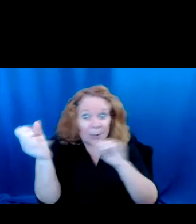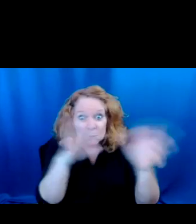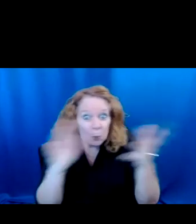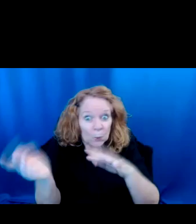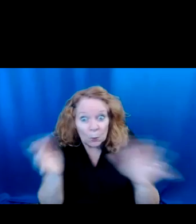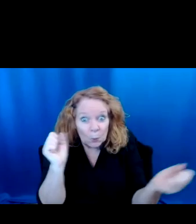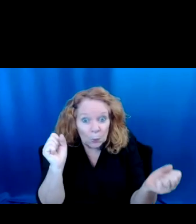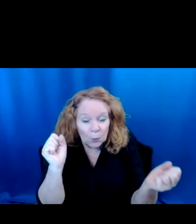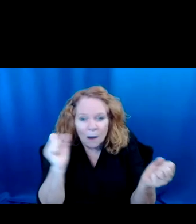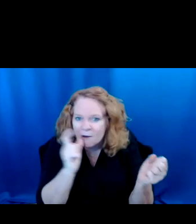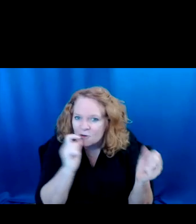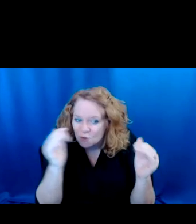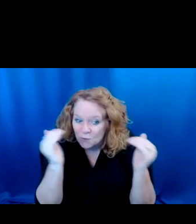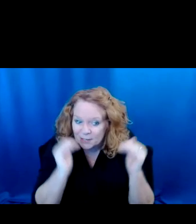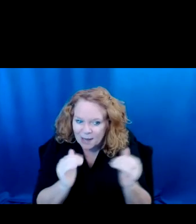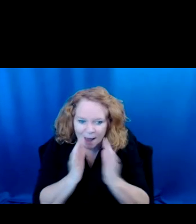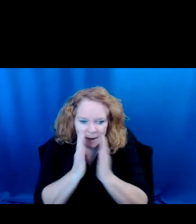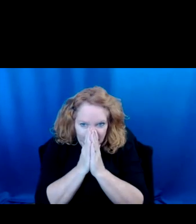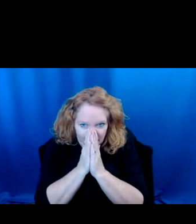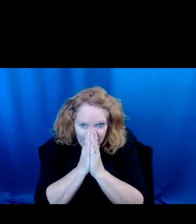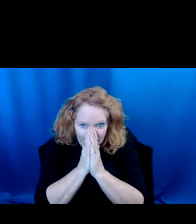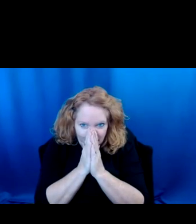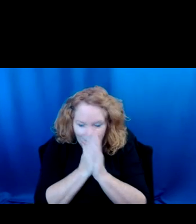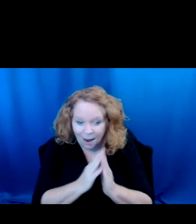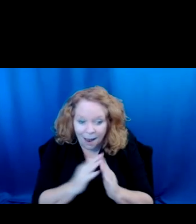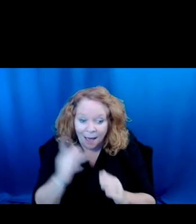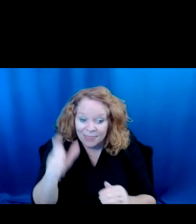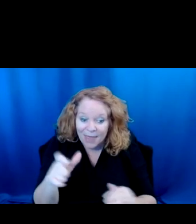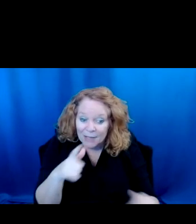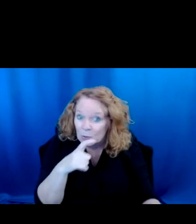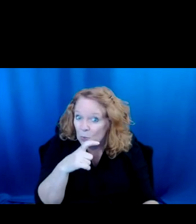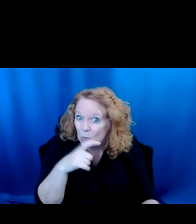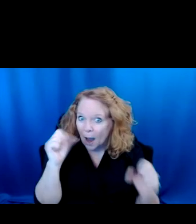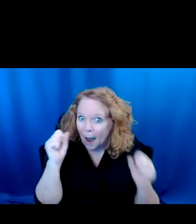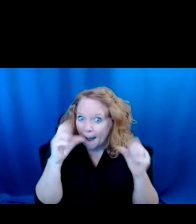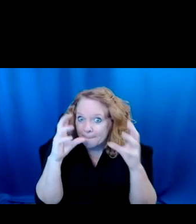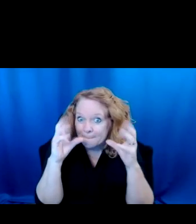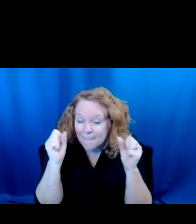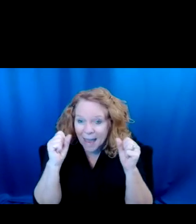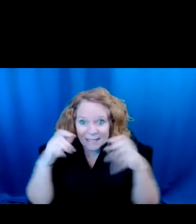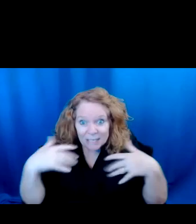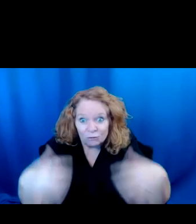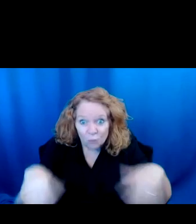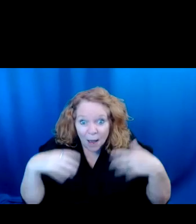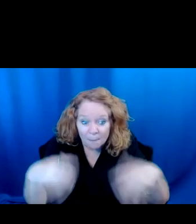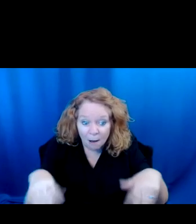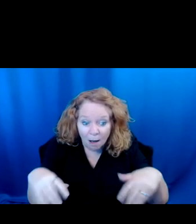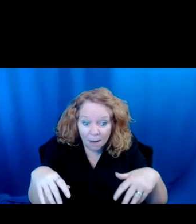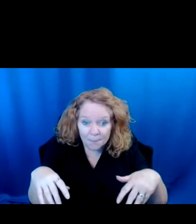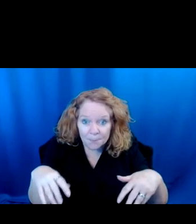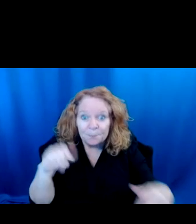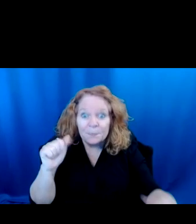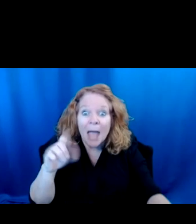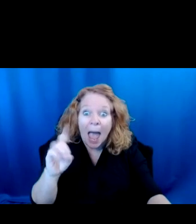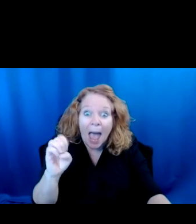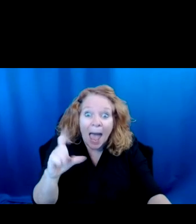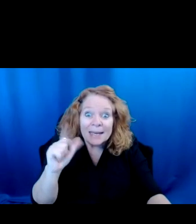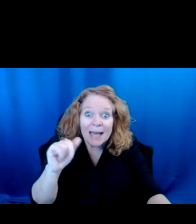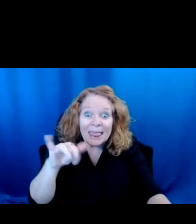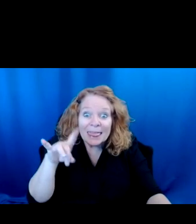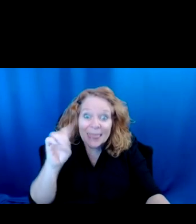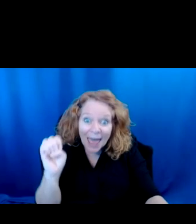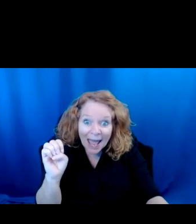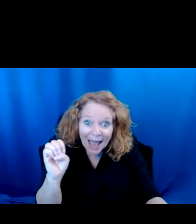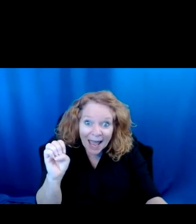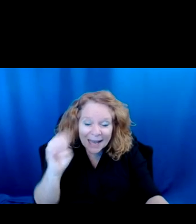Whoopity-doo, who's next? Next, it's the amazing, incredible Adelaide.